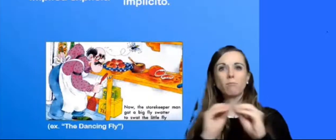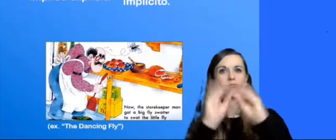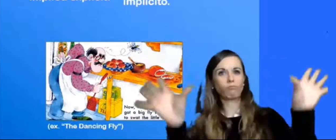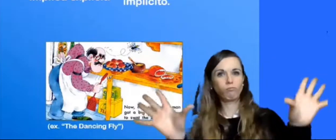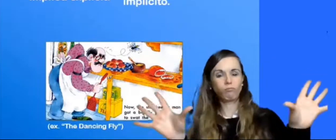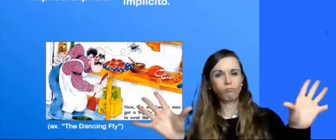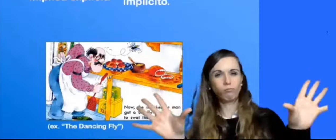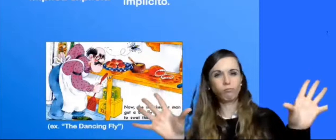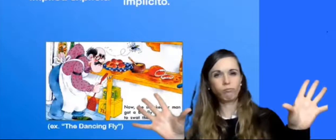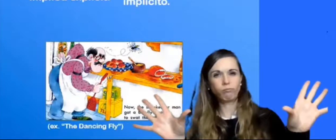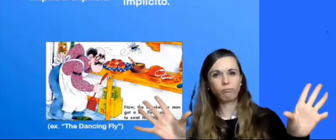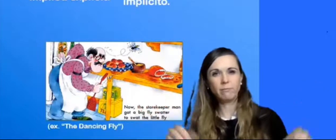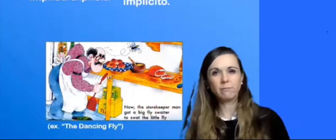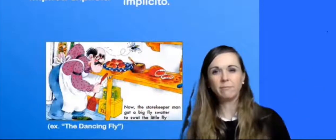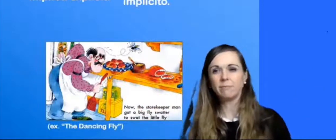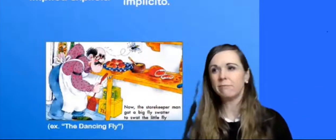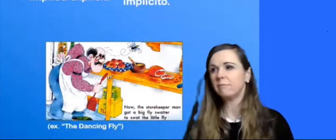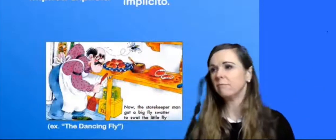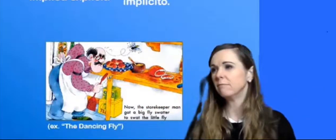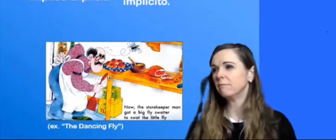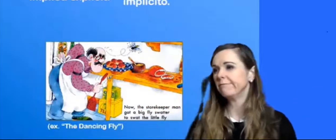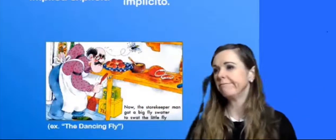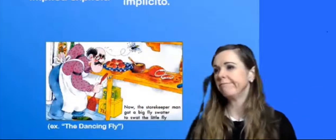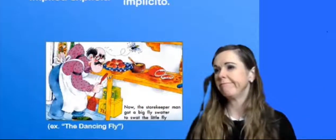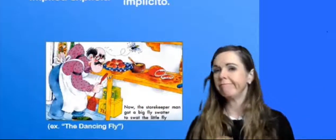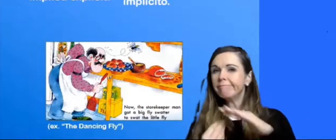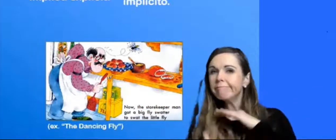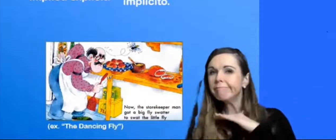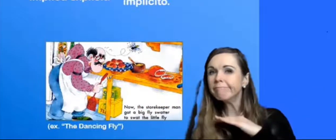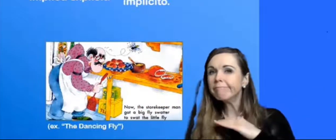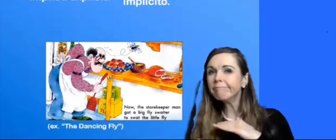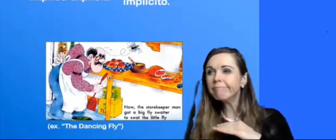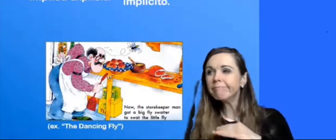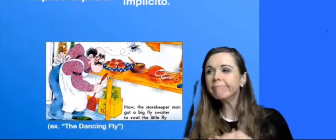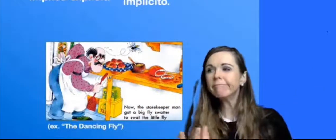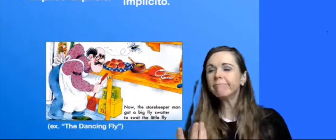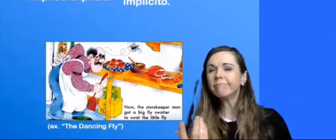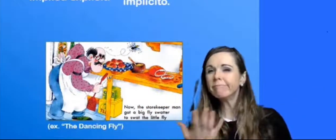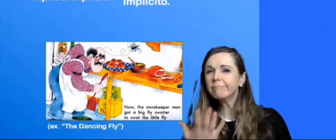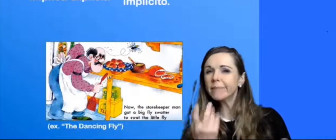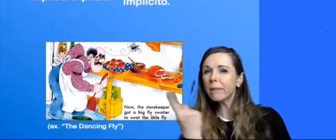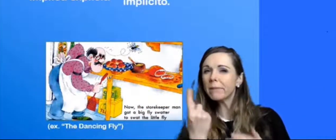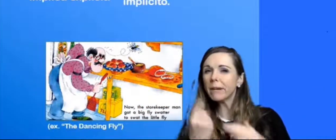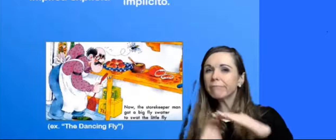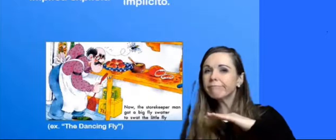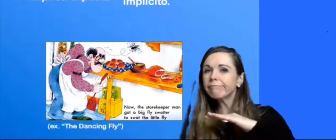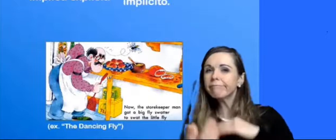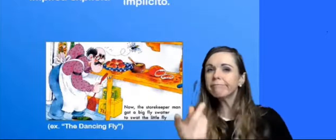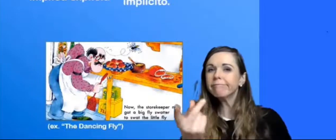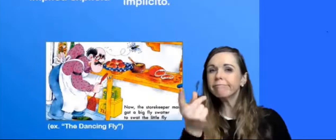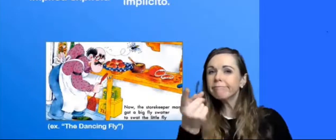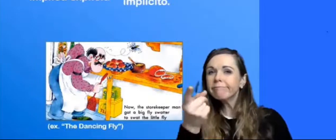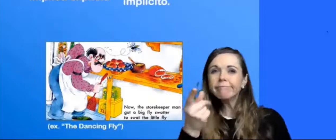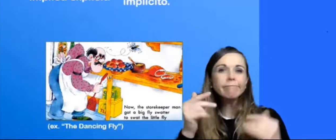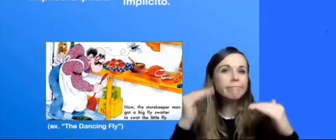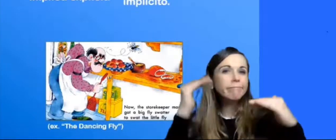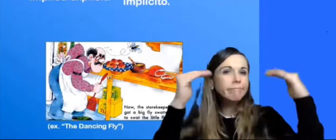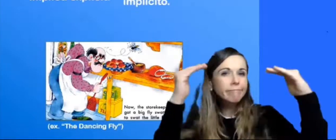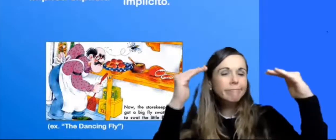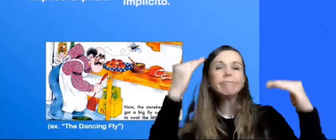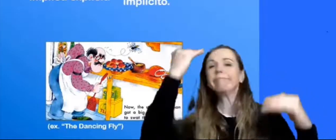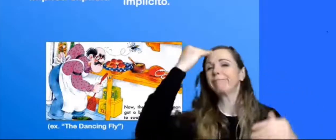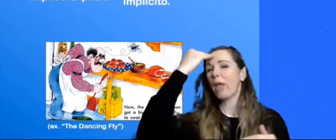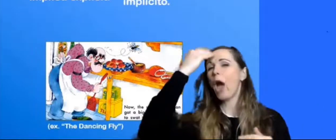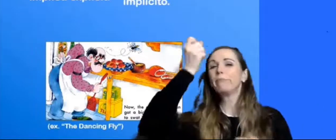will make what is implied explicit. So some information may not be prevalent on a page,